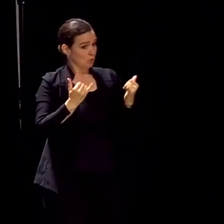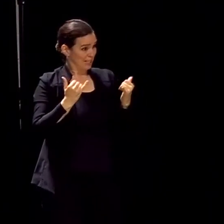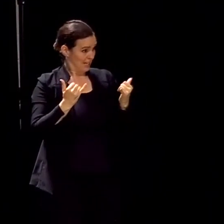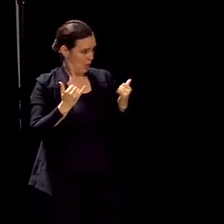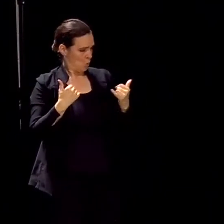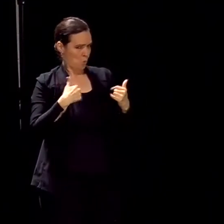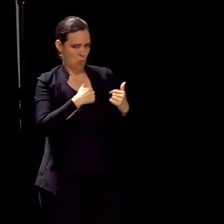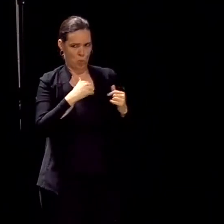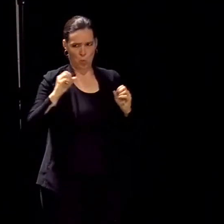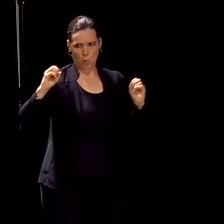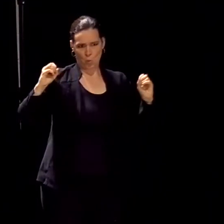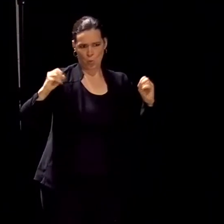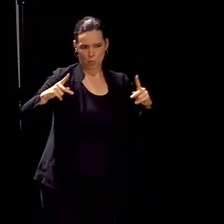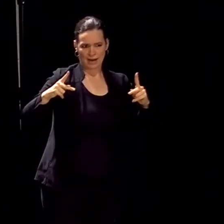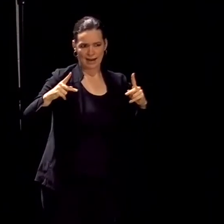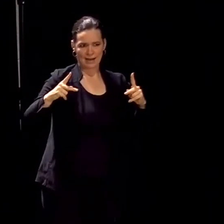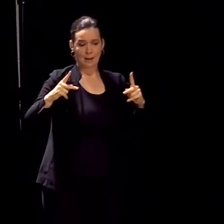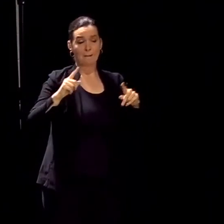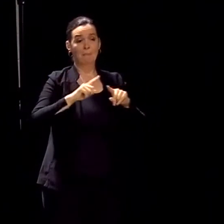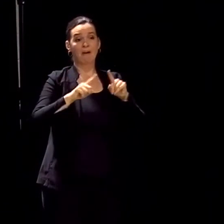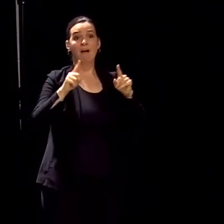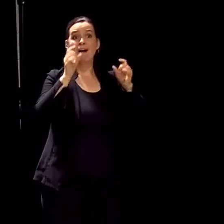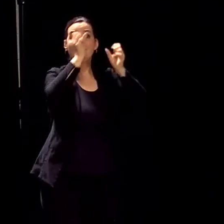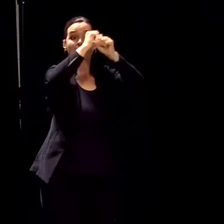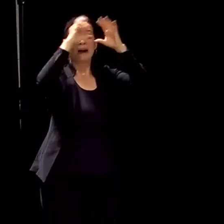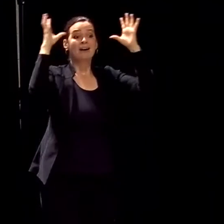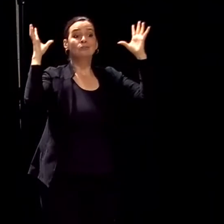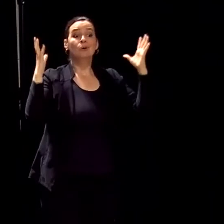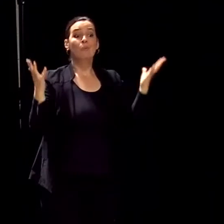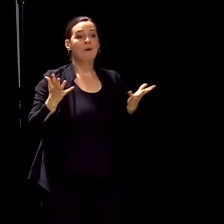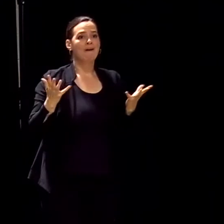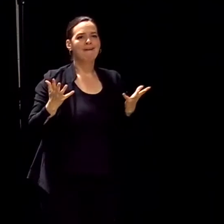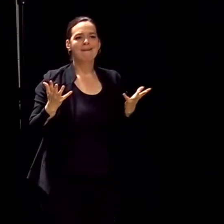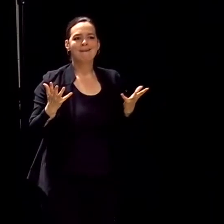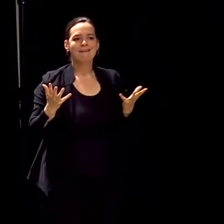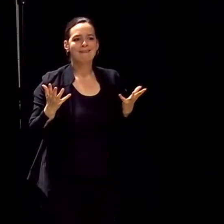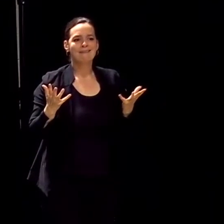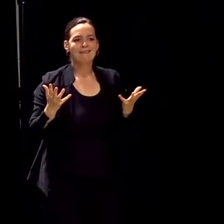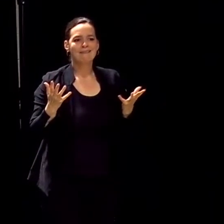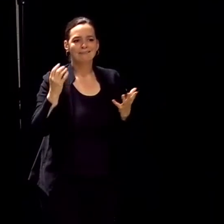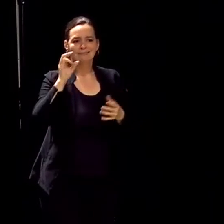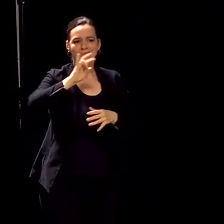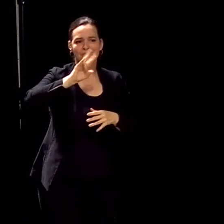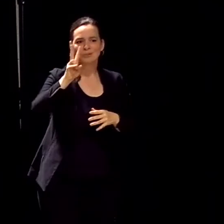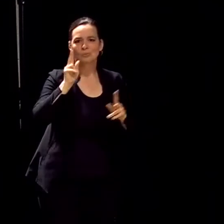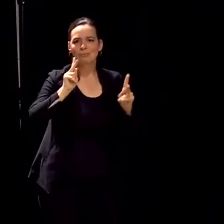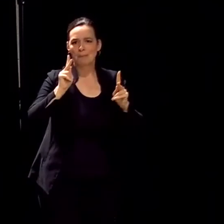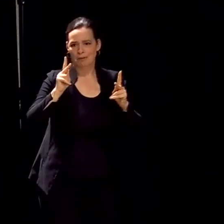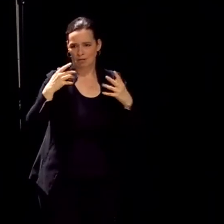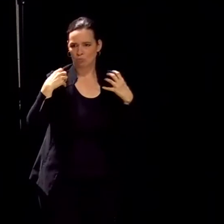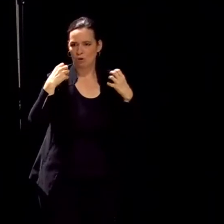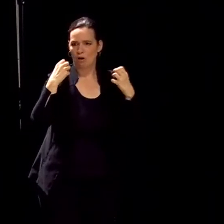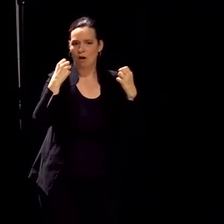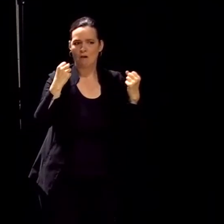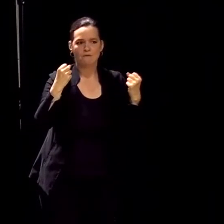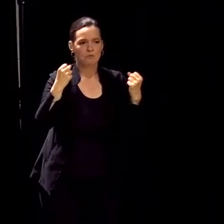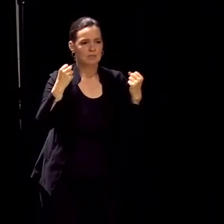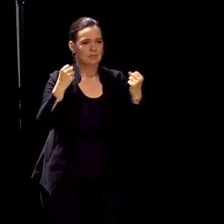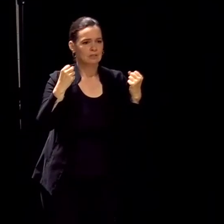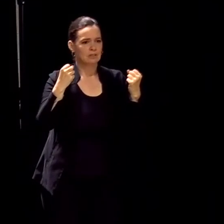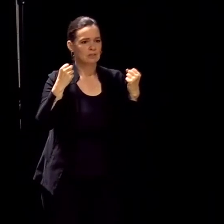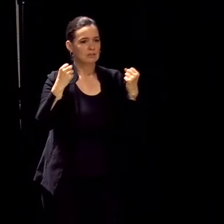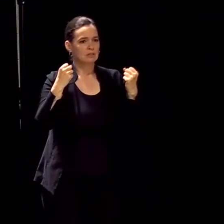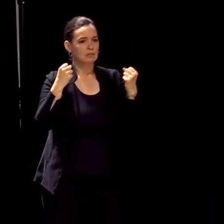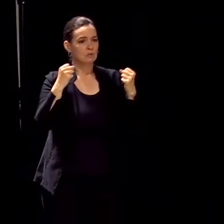let's just play this out a little bit, right? So today we had 72 people recover, right? Normally that might be